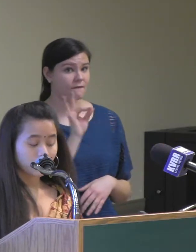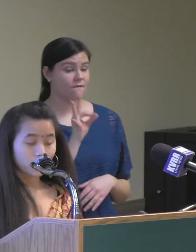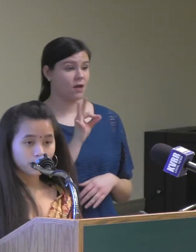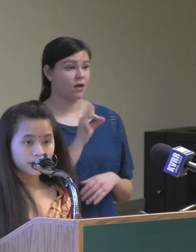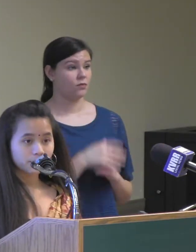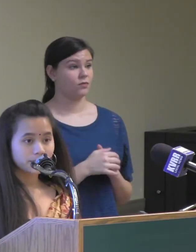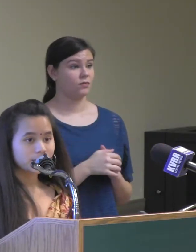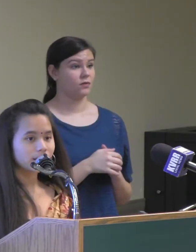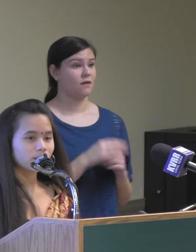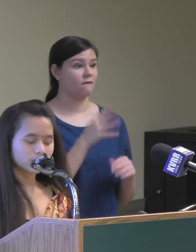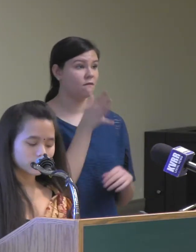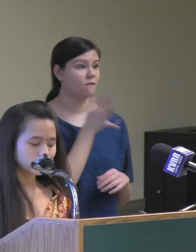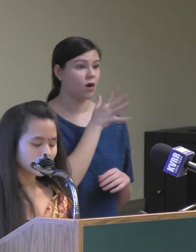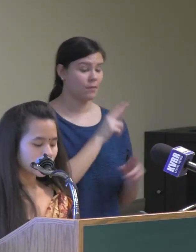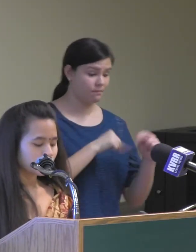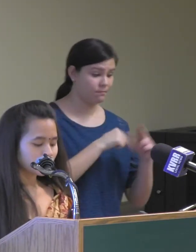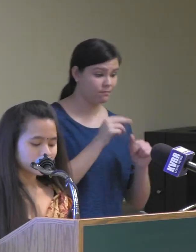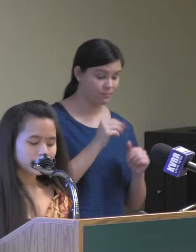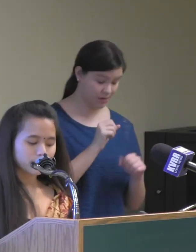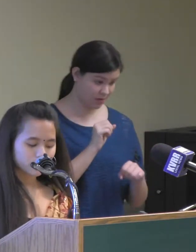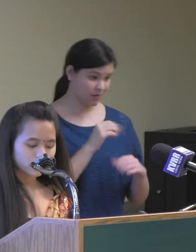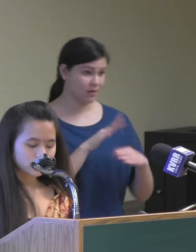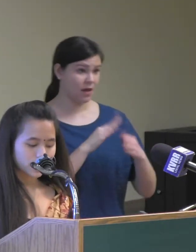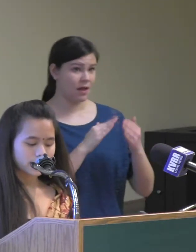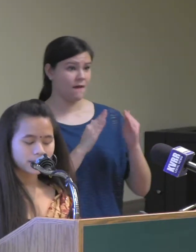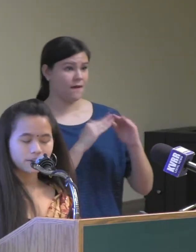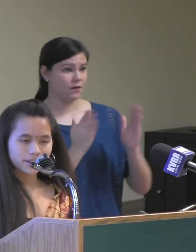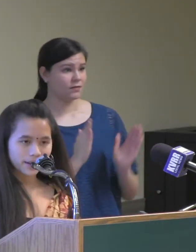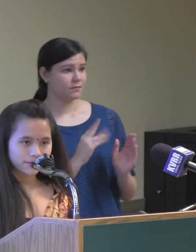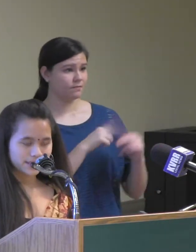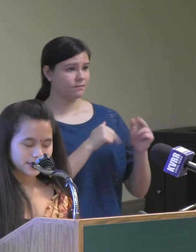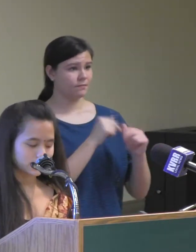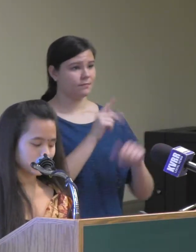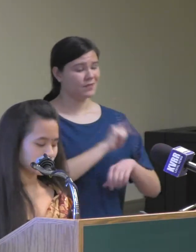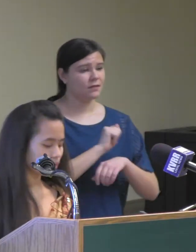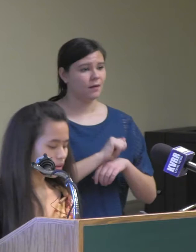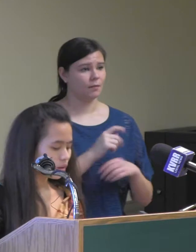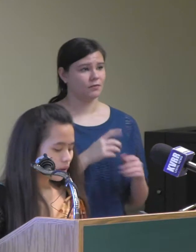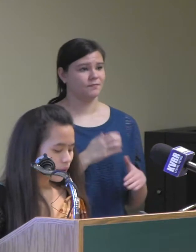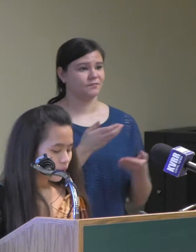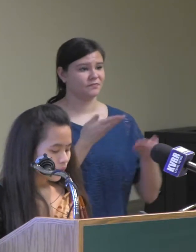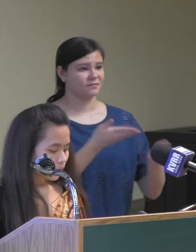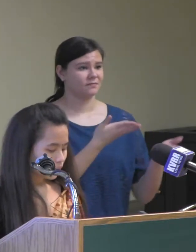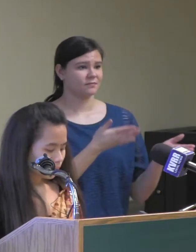as farming, building houses, building temples, and carrying heavy things.